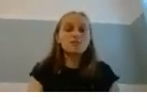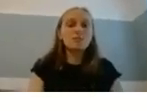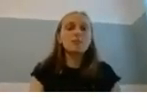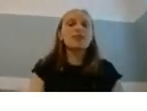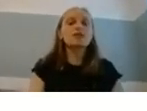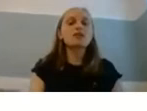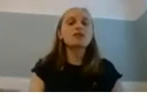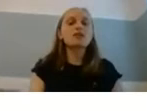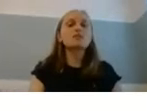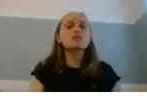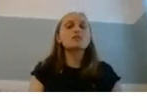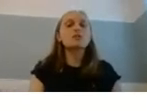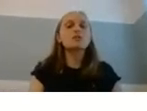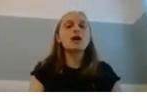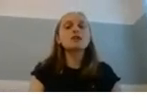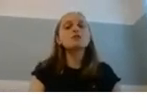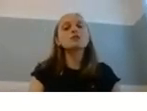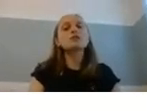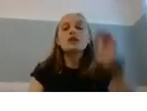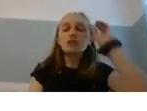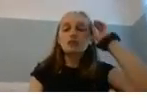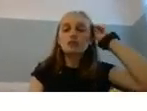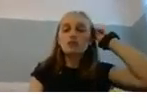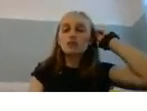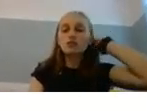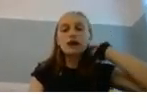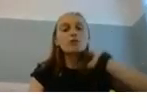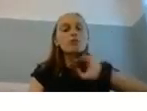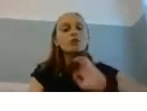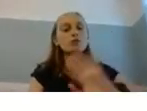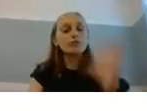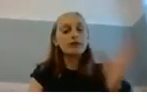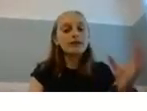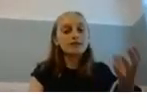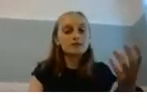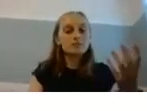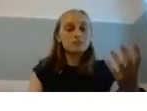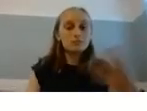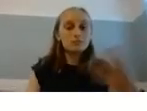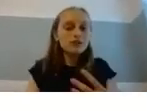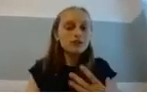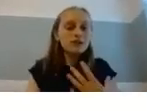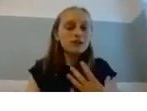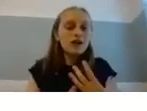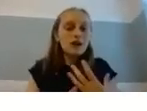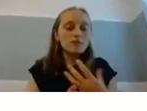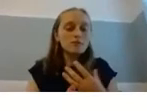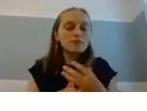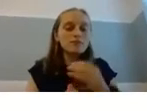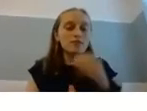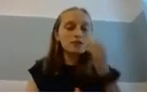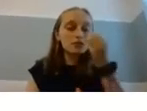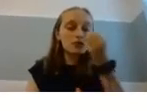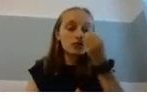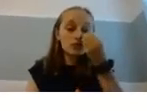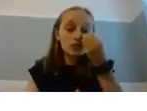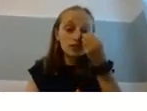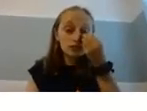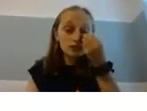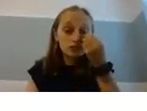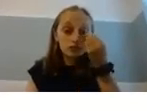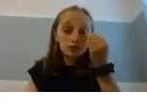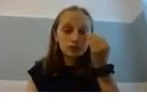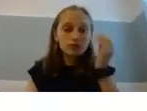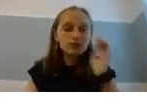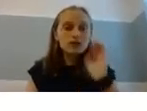some extent and so they thought that this showed how when you break this hearing barrier um you can